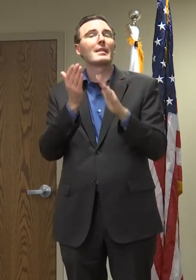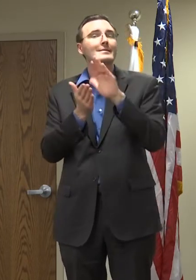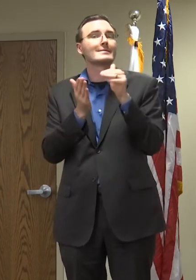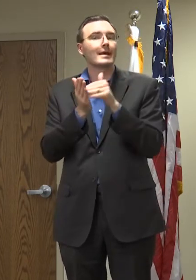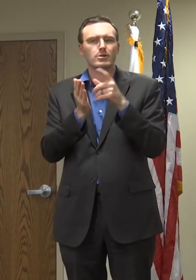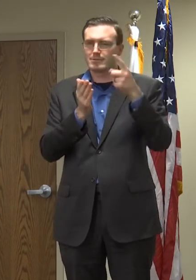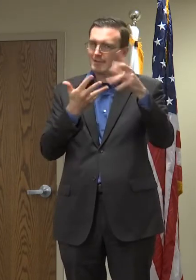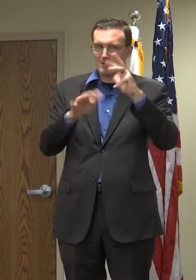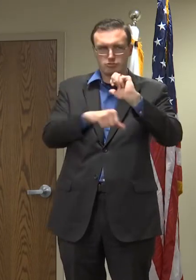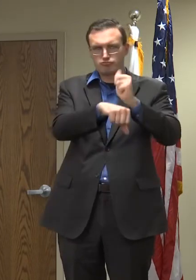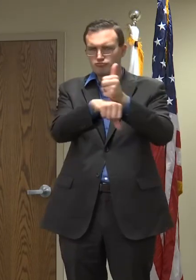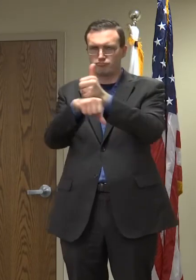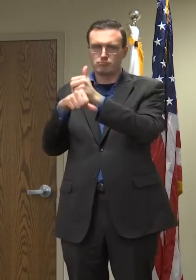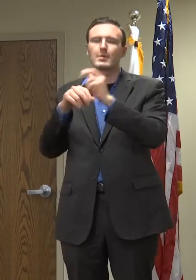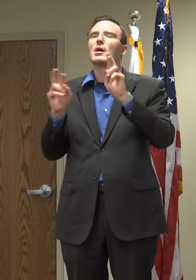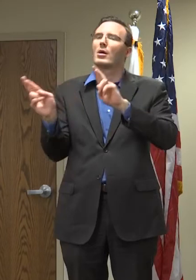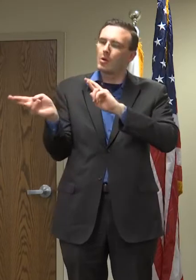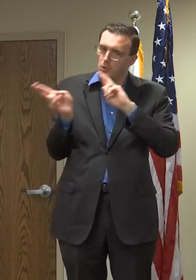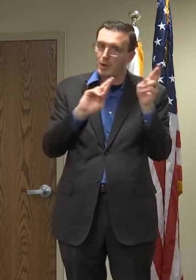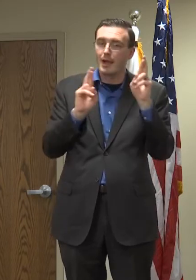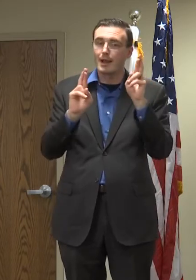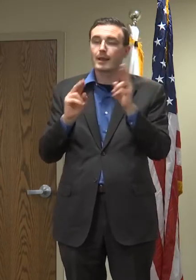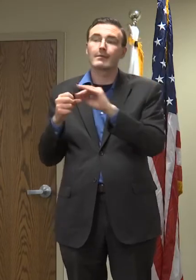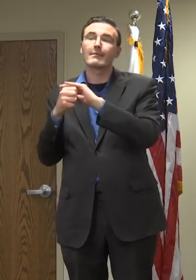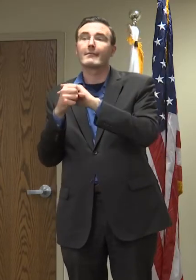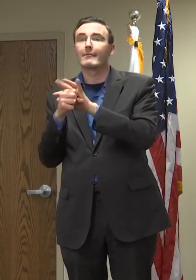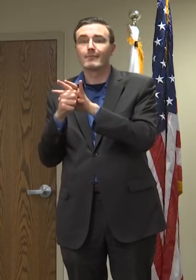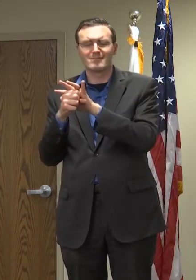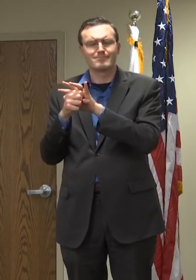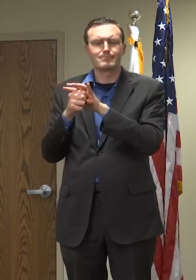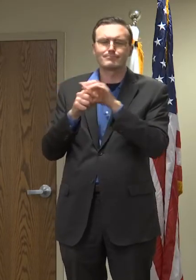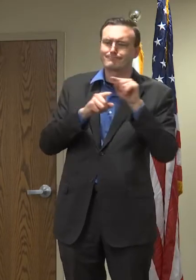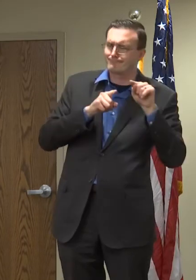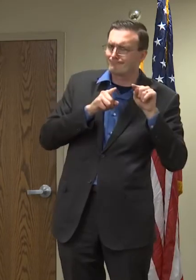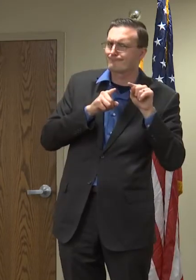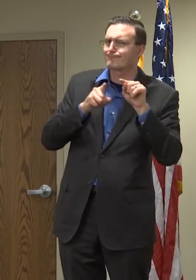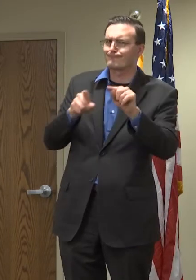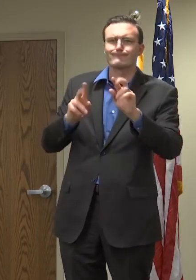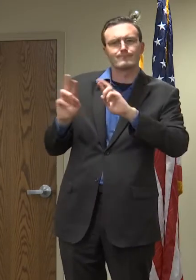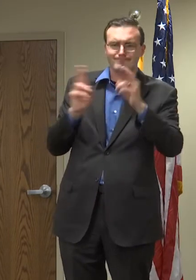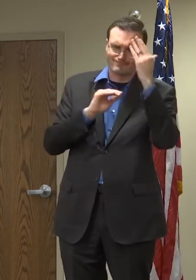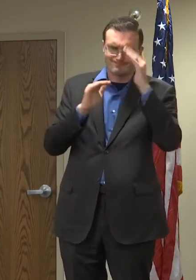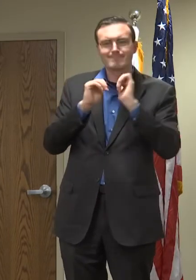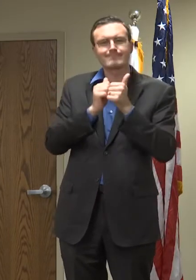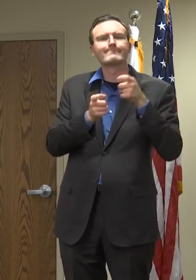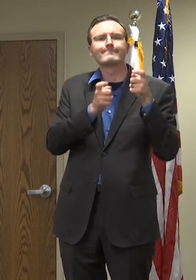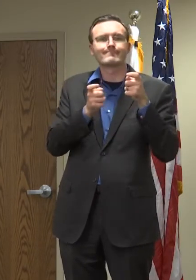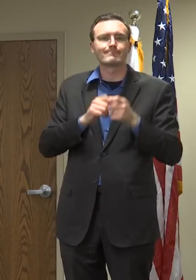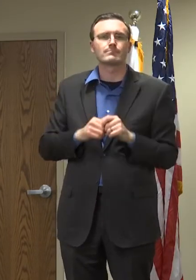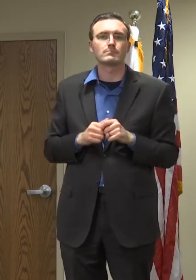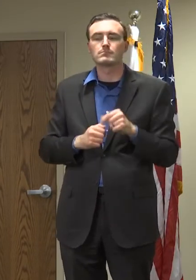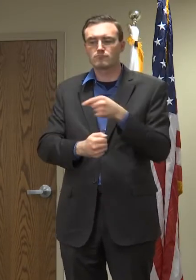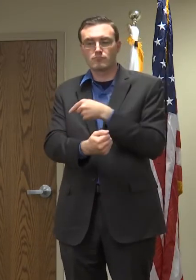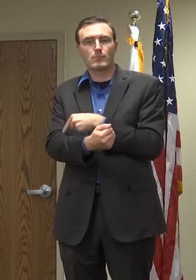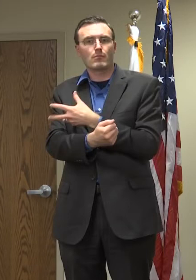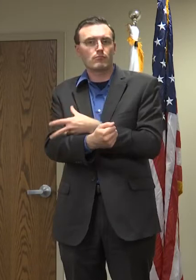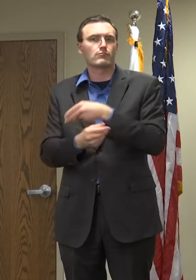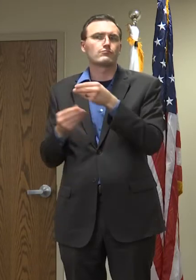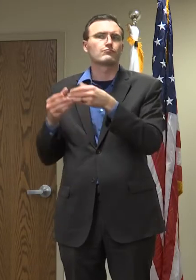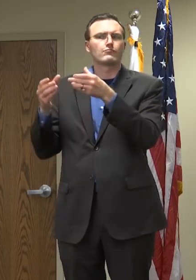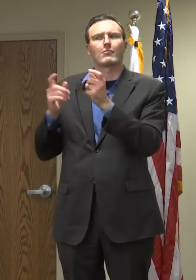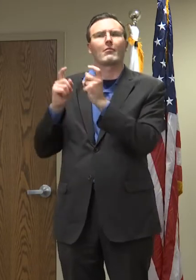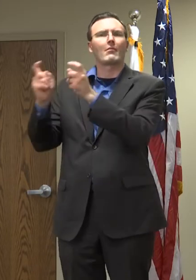COVID-19. But think about some of the health benefits to blood donation. It reduces iron level in the blood, reducing cancer